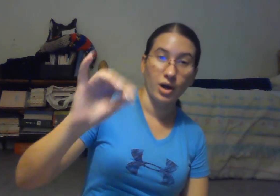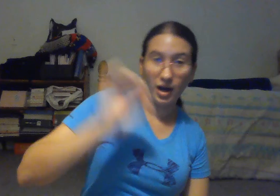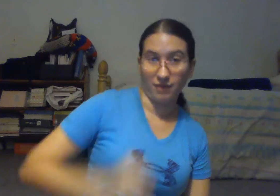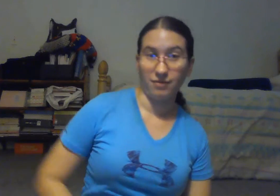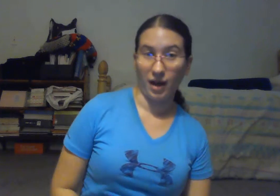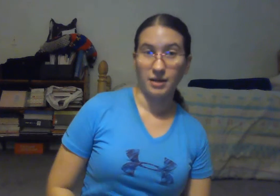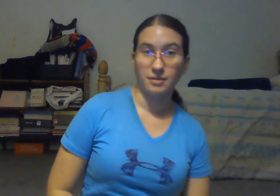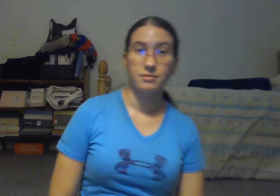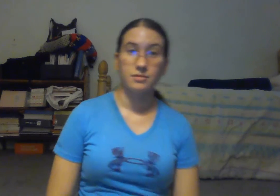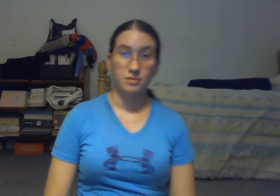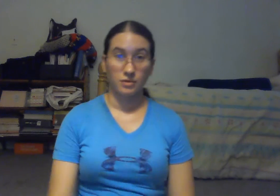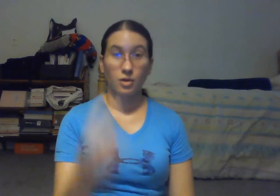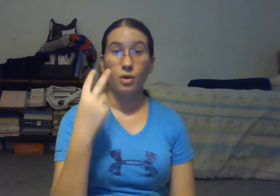I find.